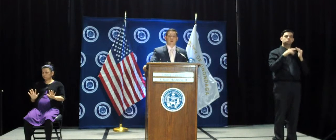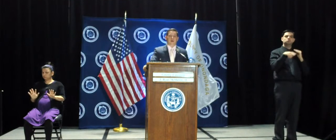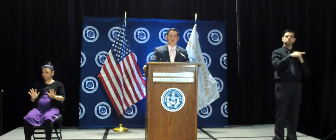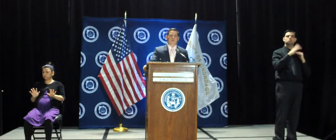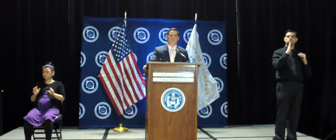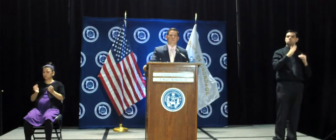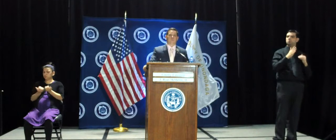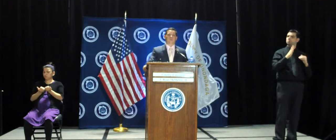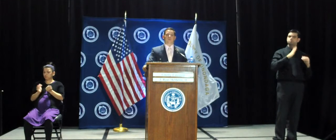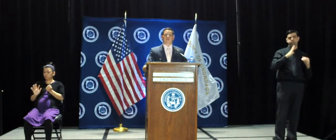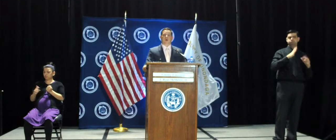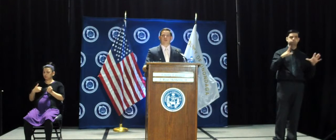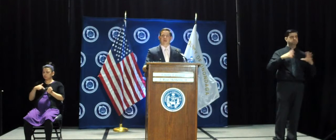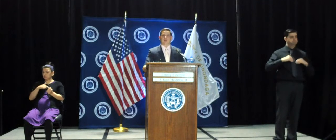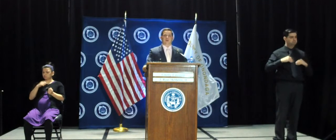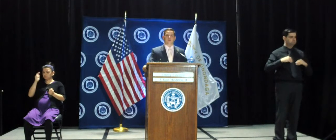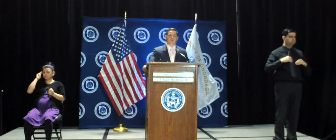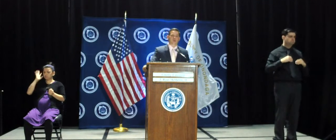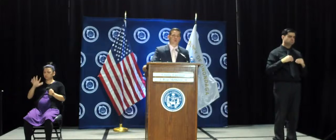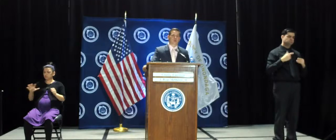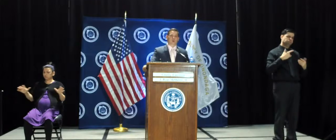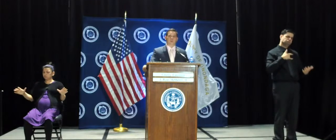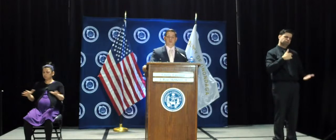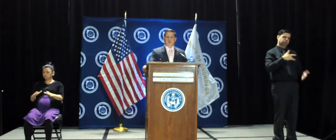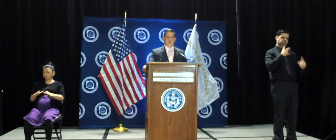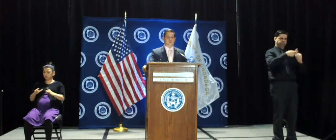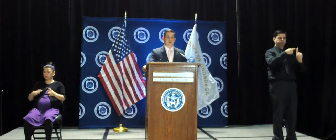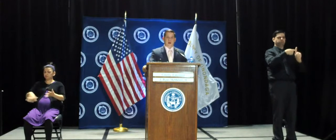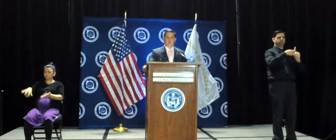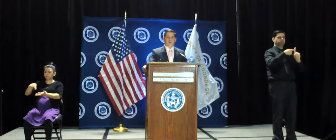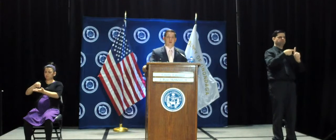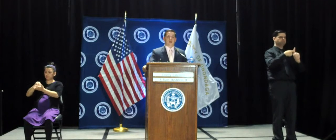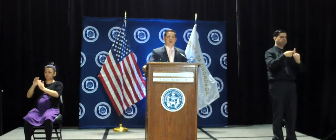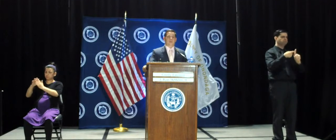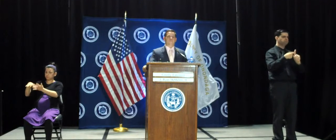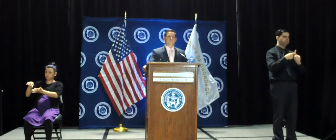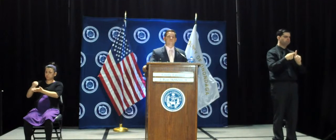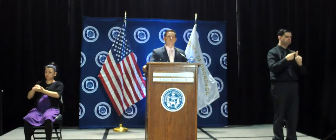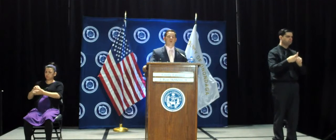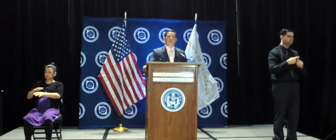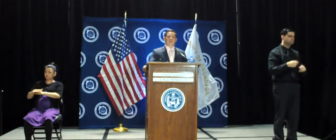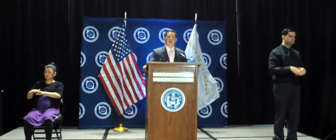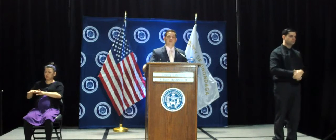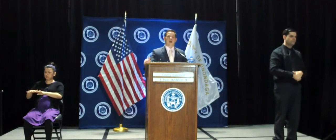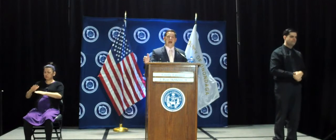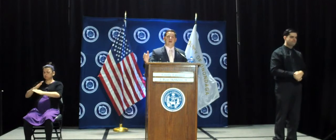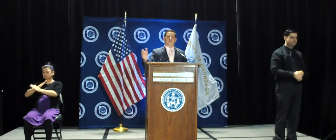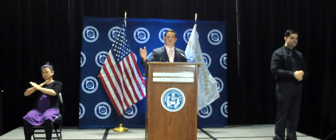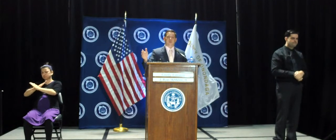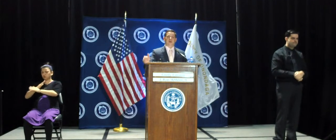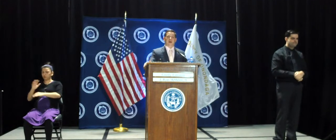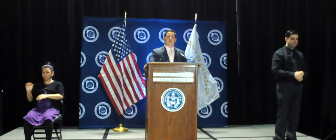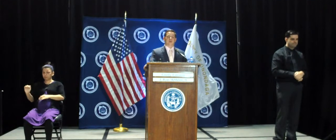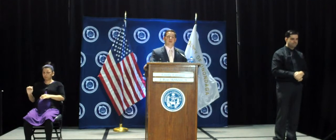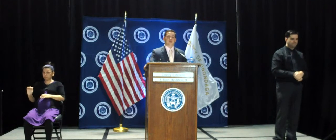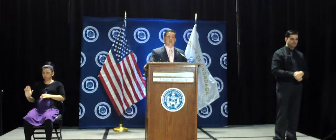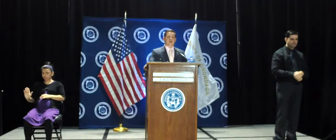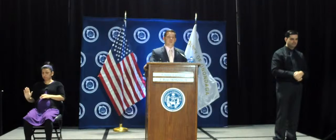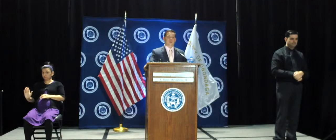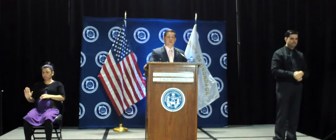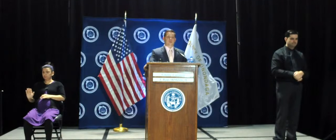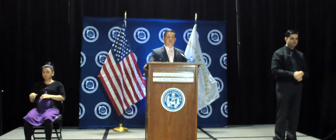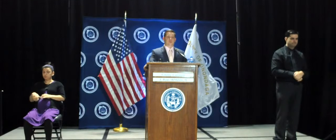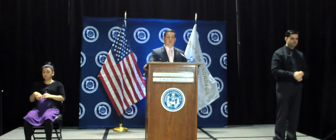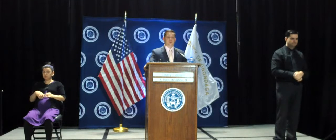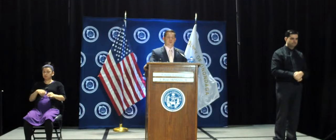better. These large gatherings truly represent risk now, more than they ever have in this pandemic,